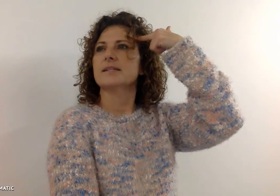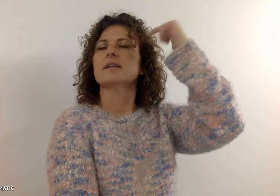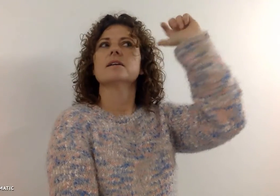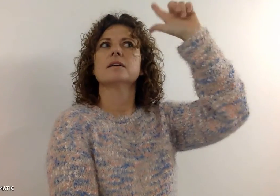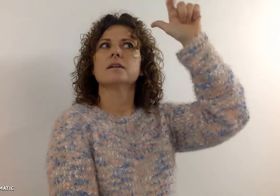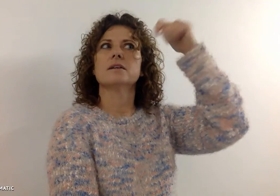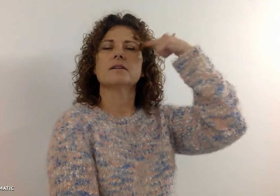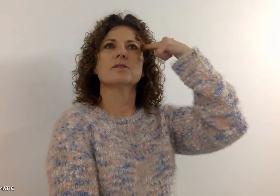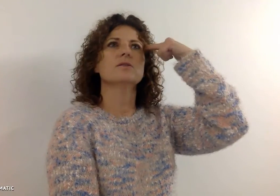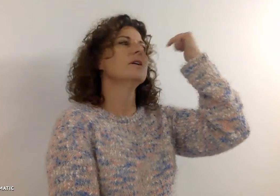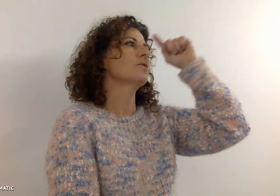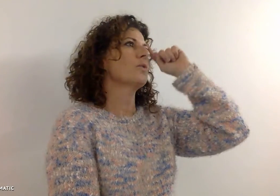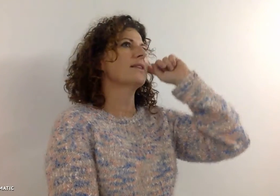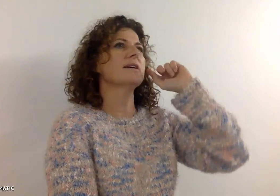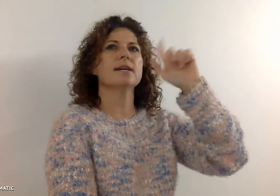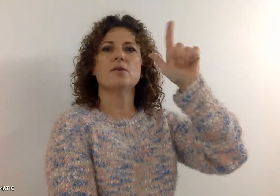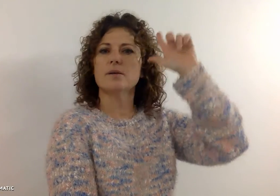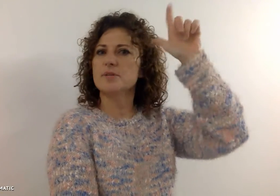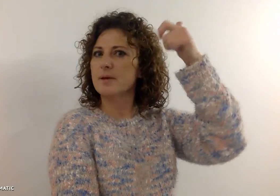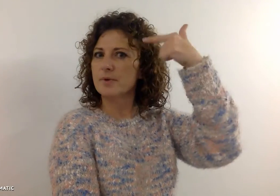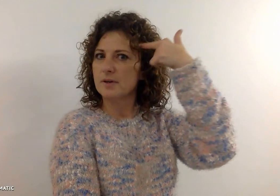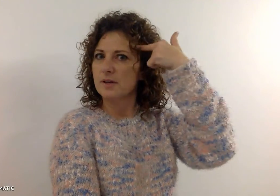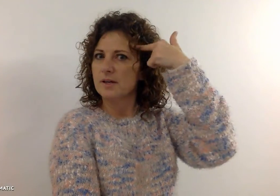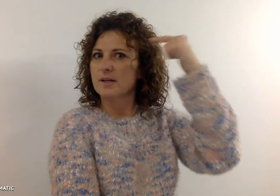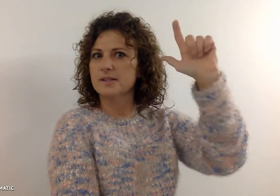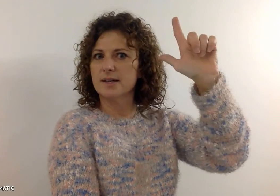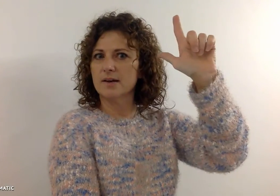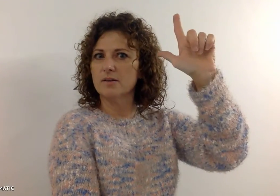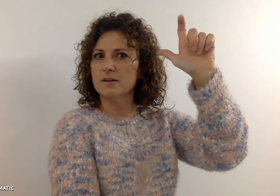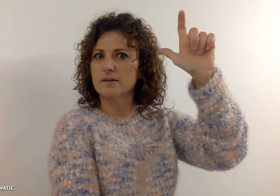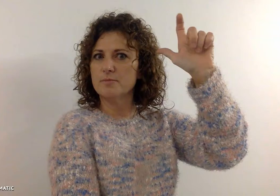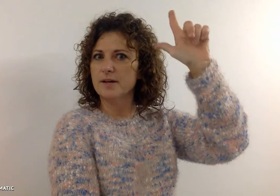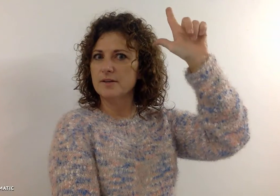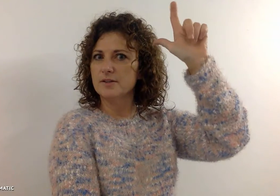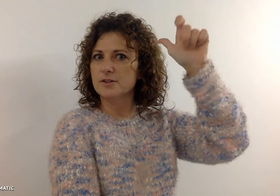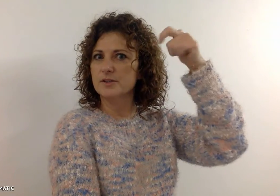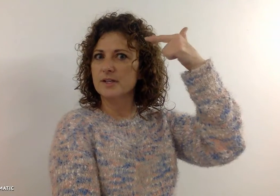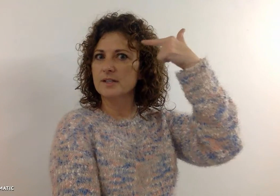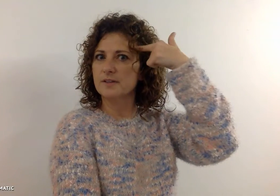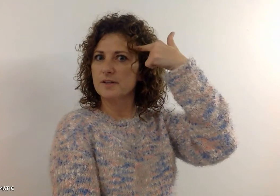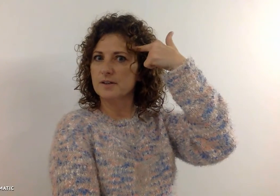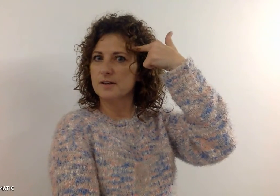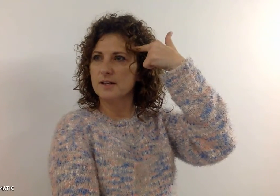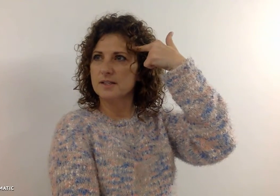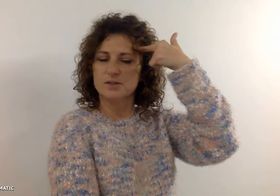Lansing. So write that down on a piece of paper. It's an L. You bend just your index finger and it ends on your